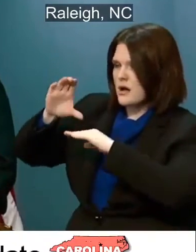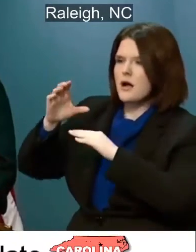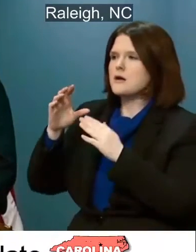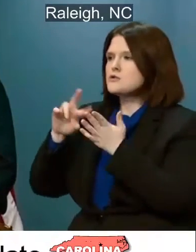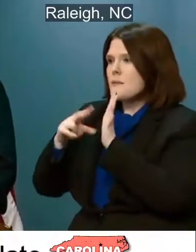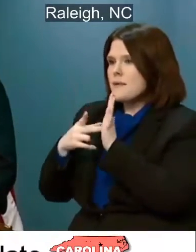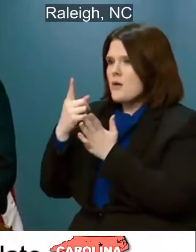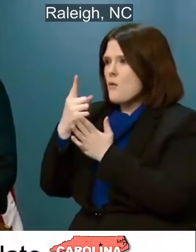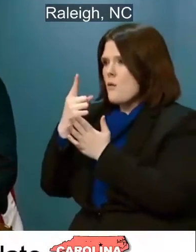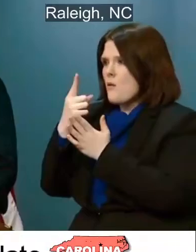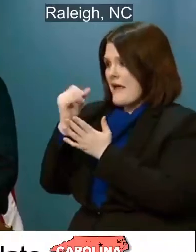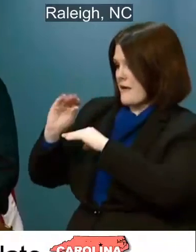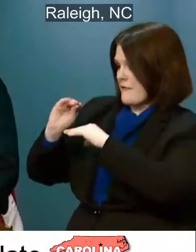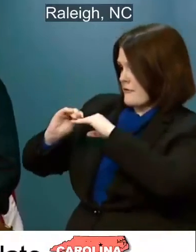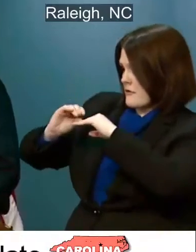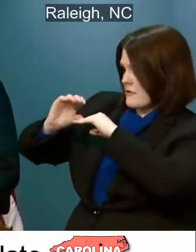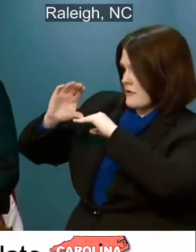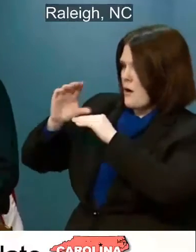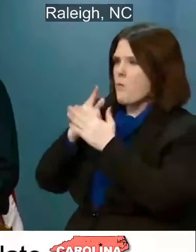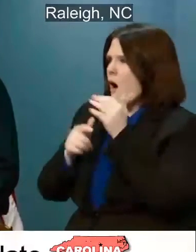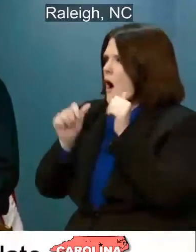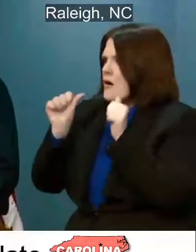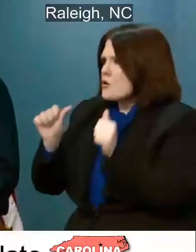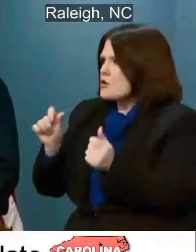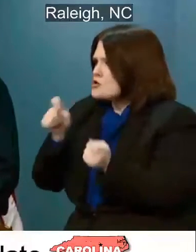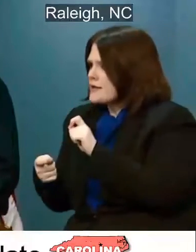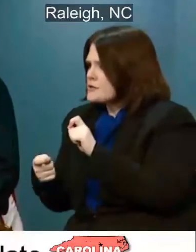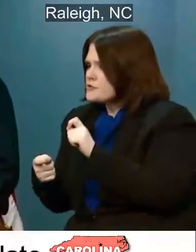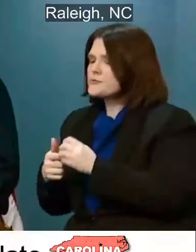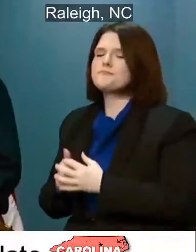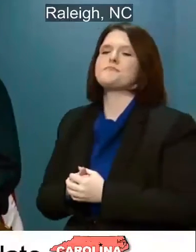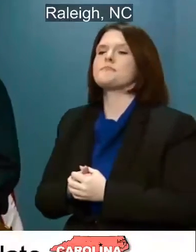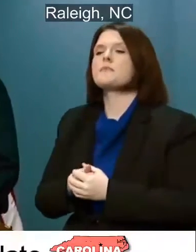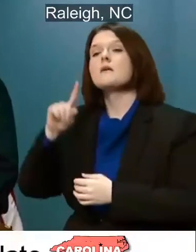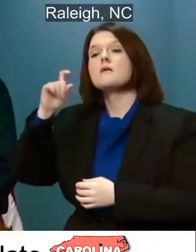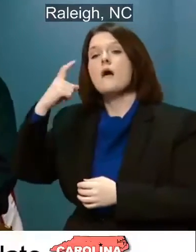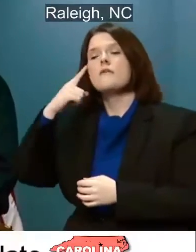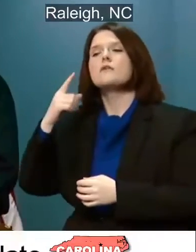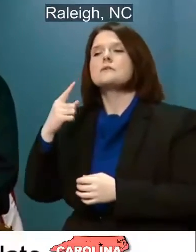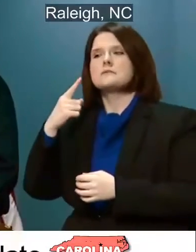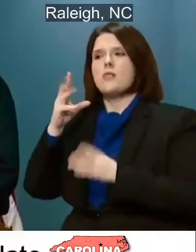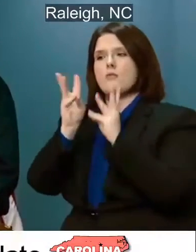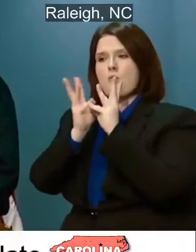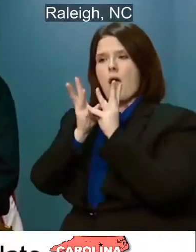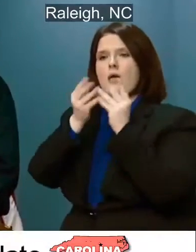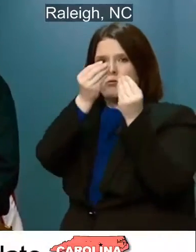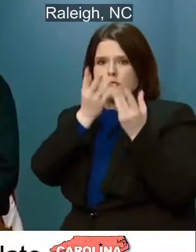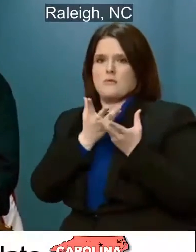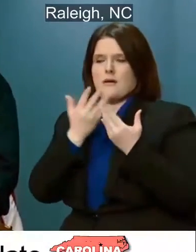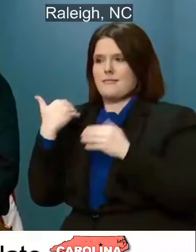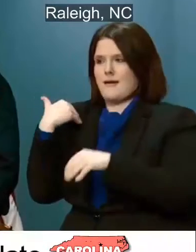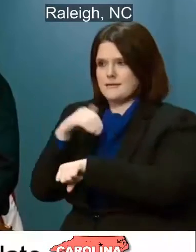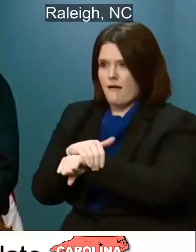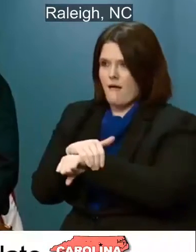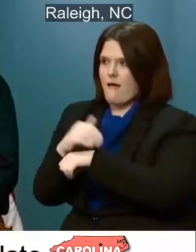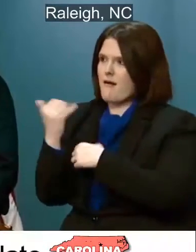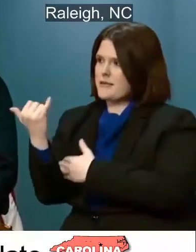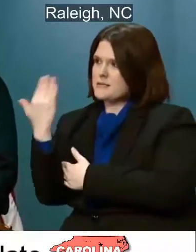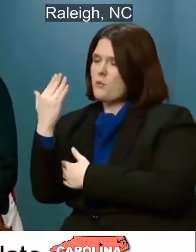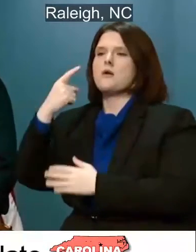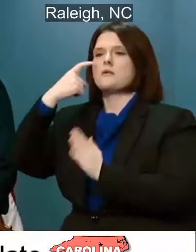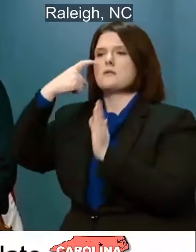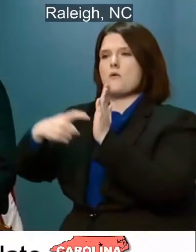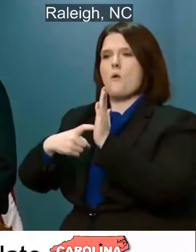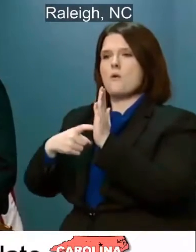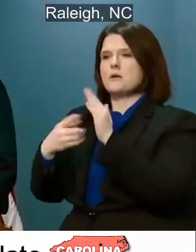this morning? Well, I think when meteorologists briefed us last night and this morning, they saw an